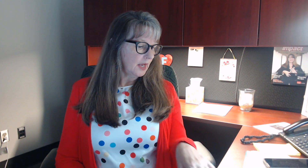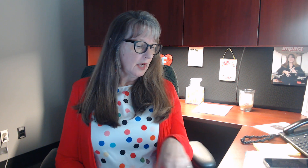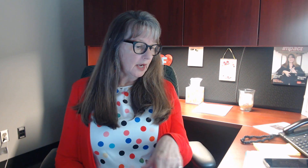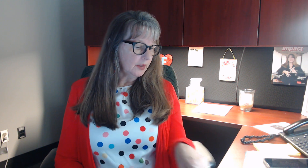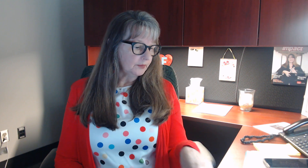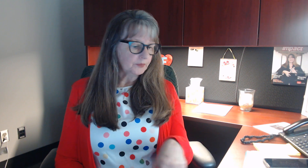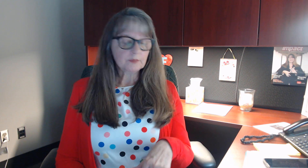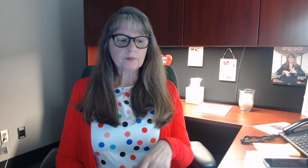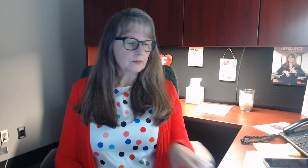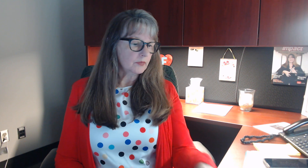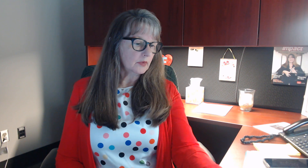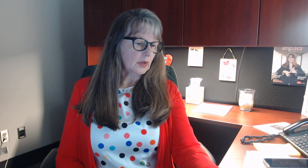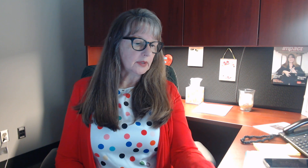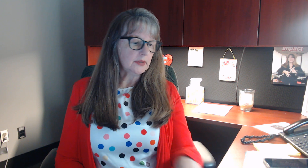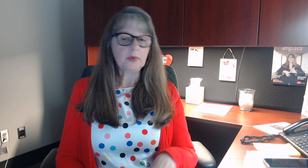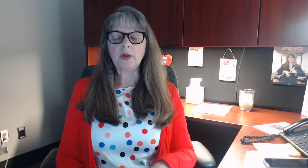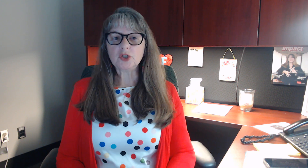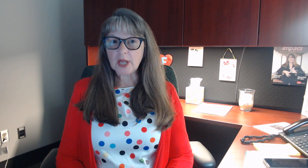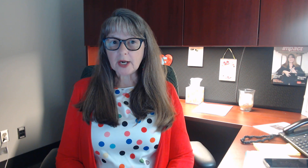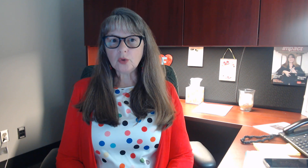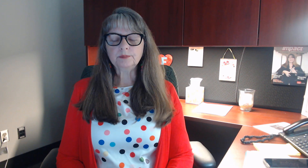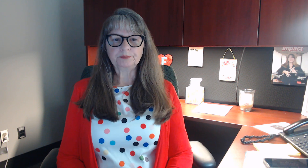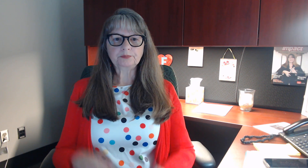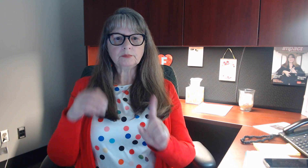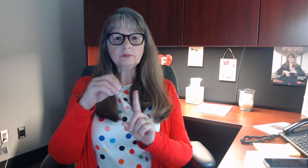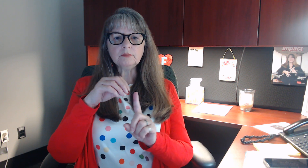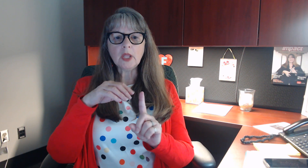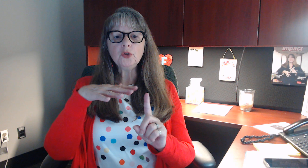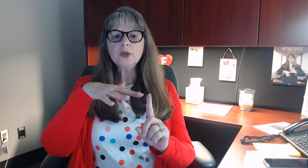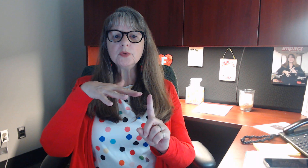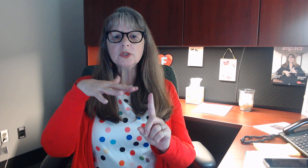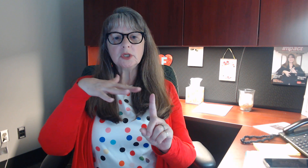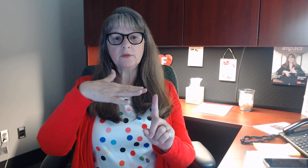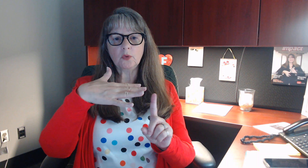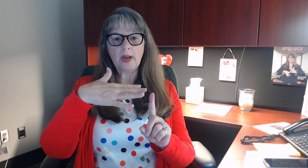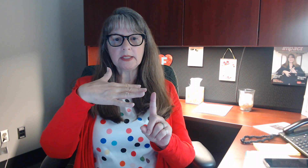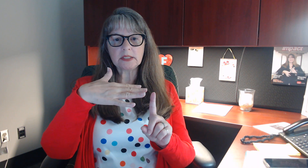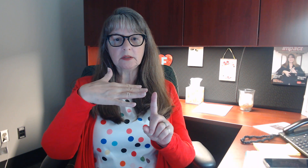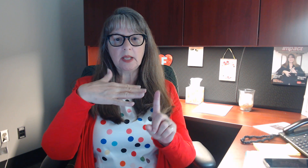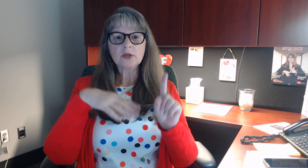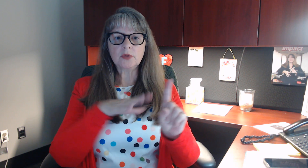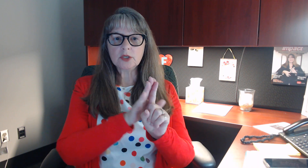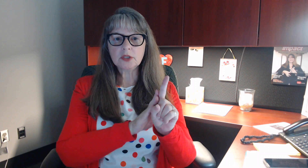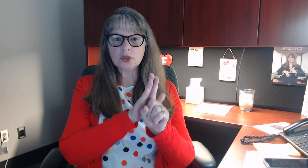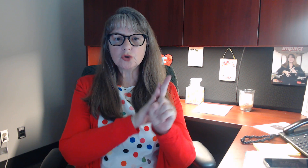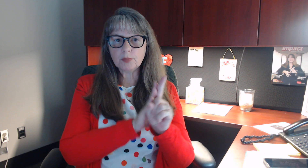I already did that one. Okay, shadow. You can do it in 2 different ways. So this is your